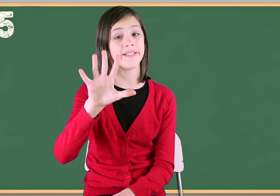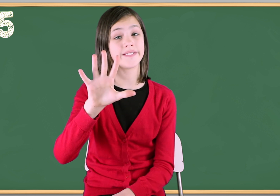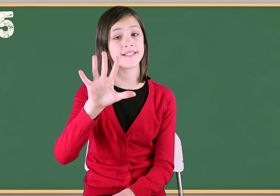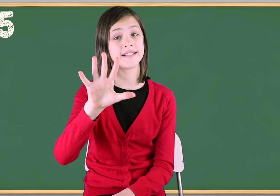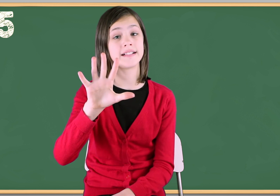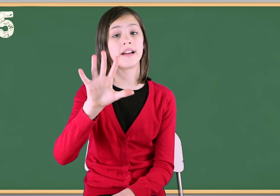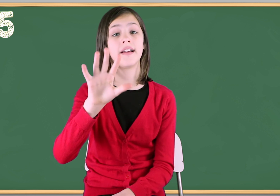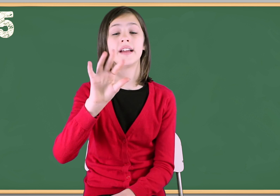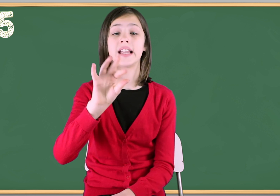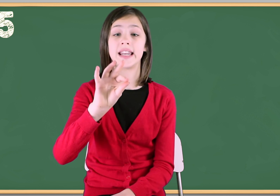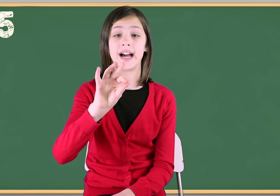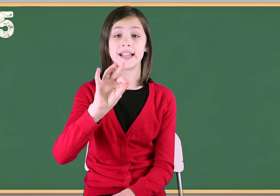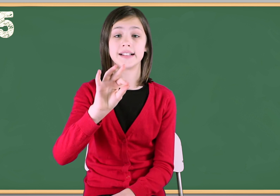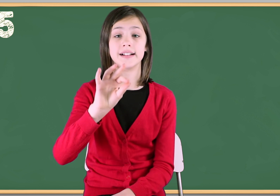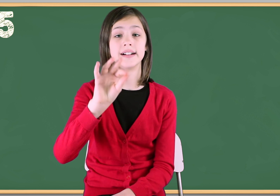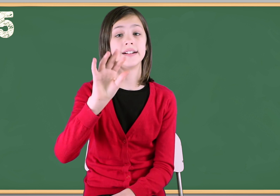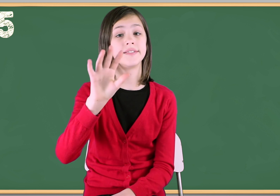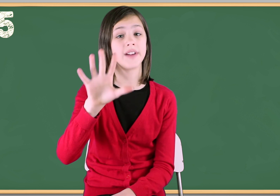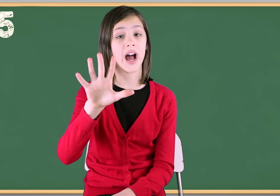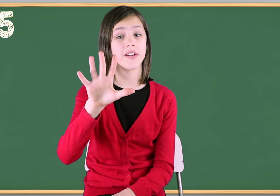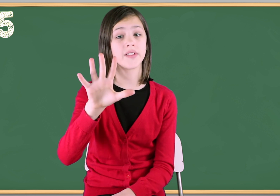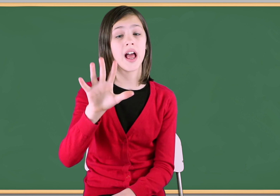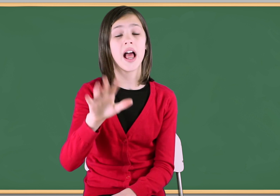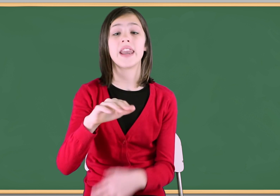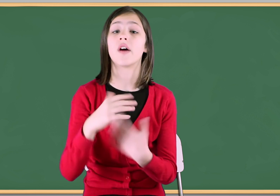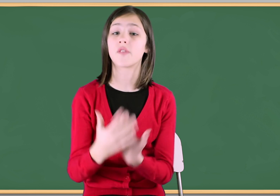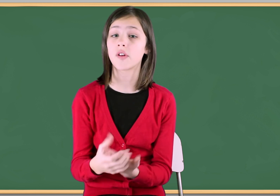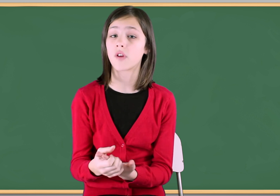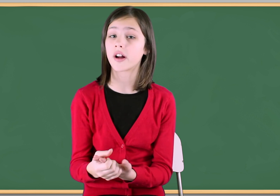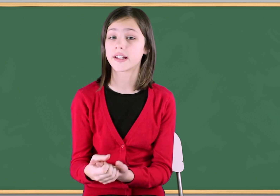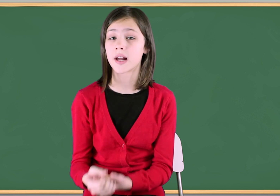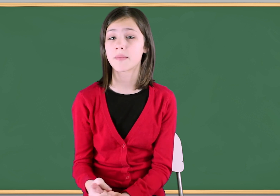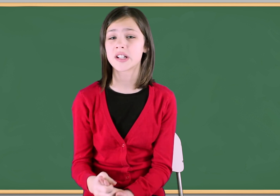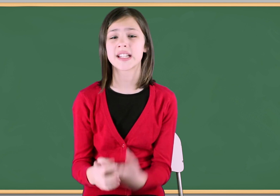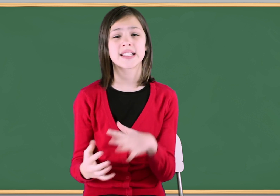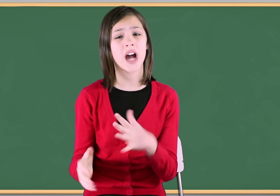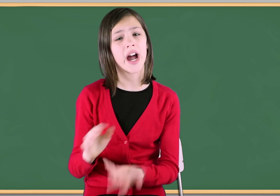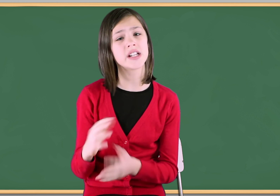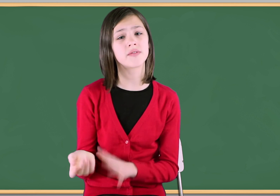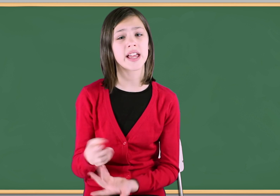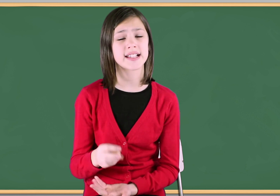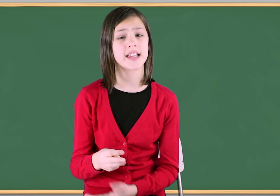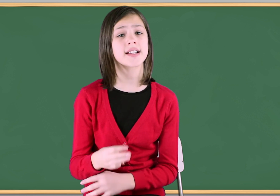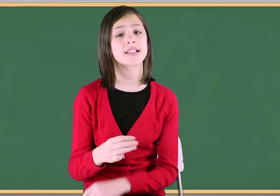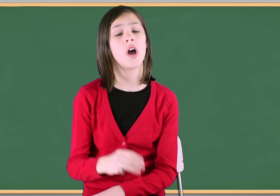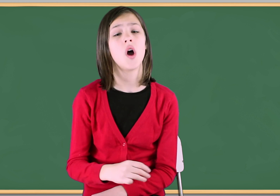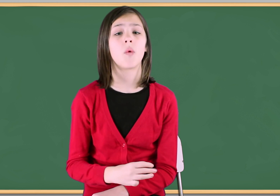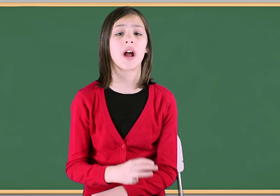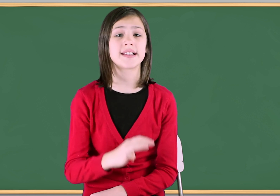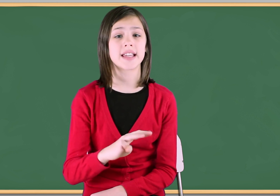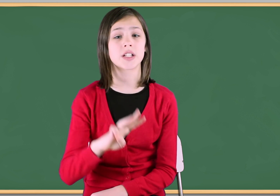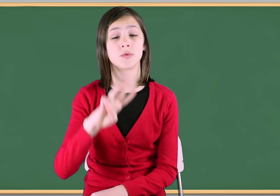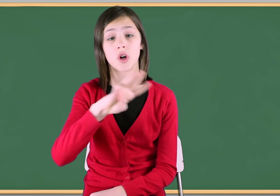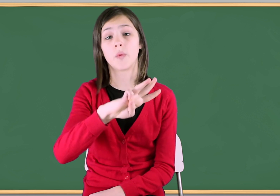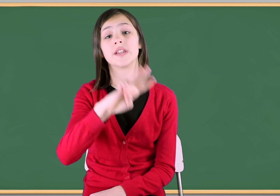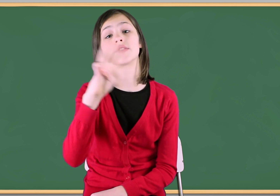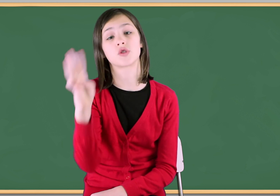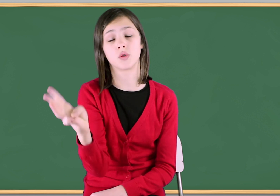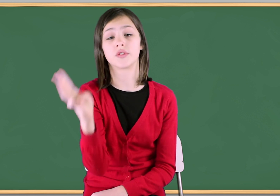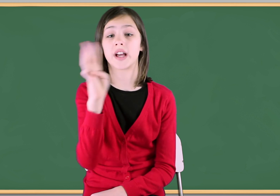95, 9, 5. Now for the rocking numbers, it's kind of like 6, whereas 6 was always shoulder to